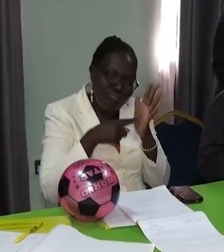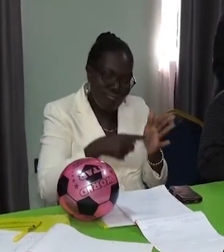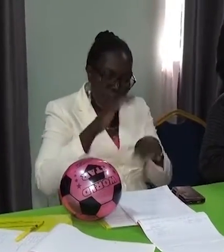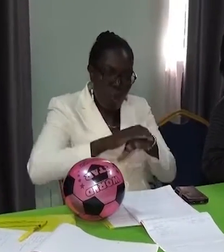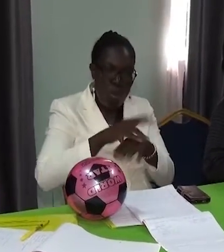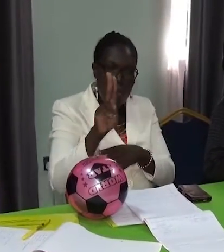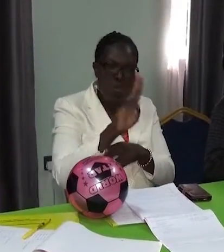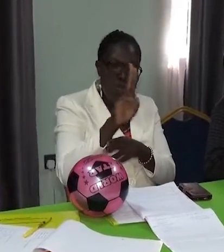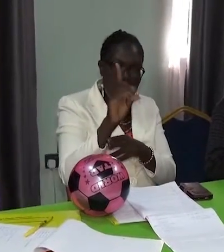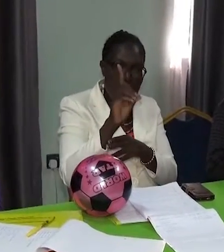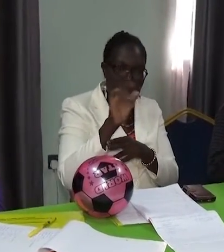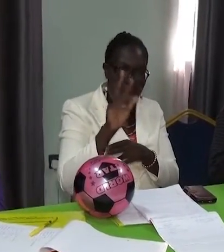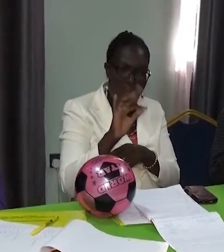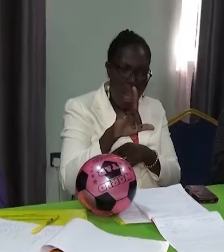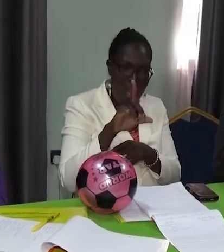So I feel that this